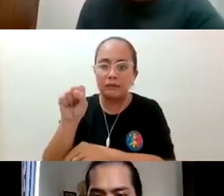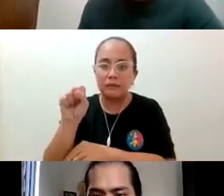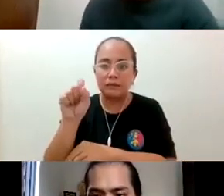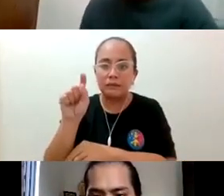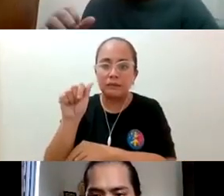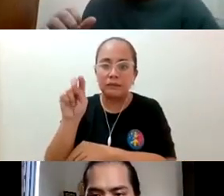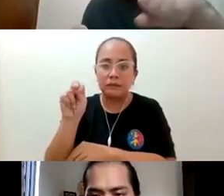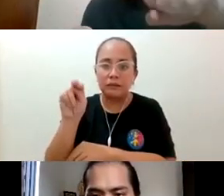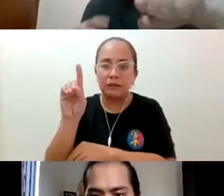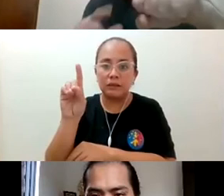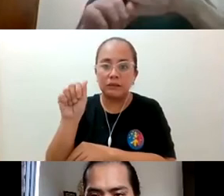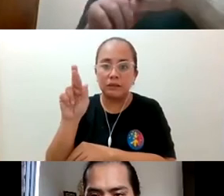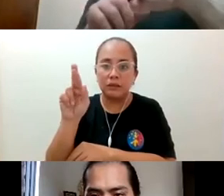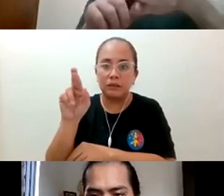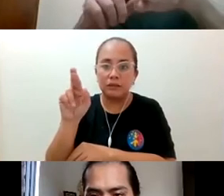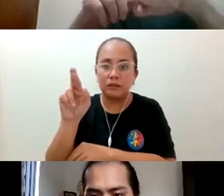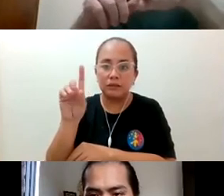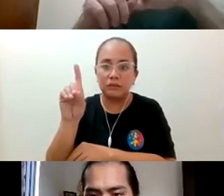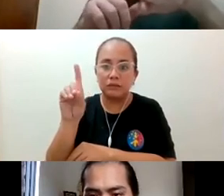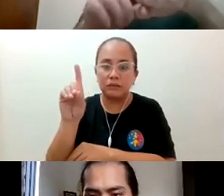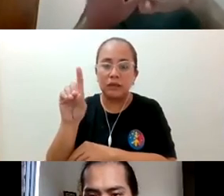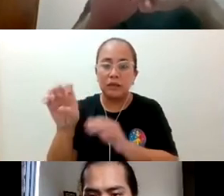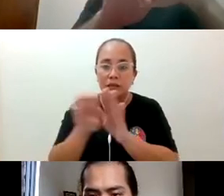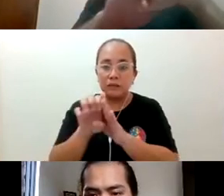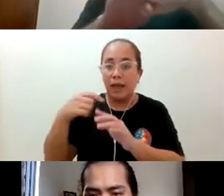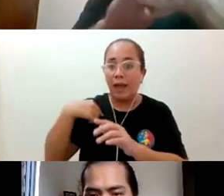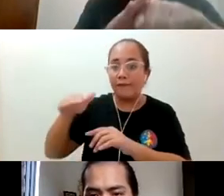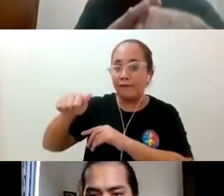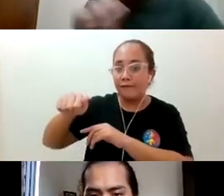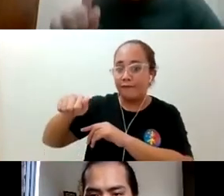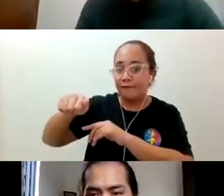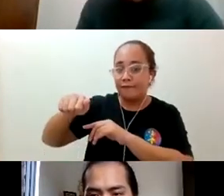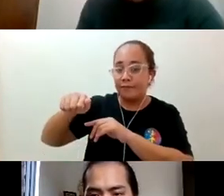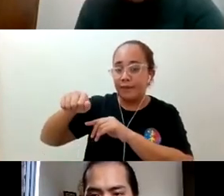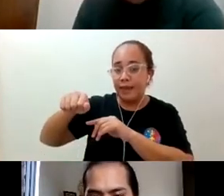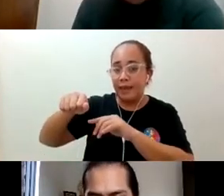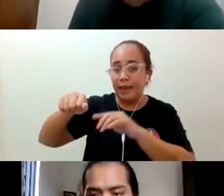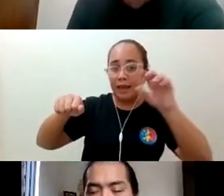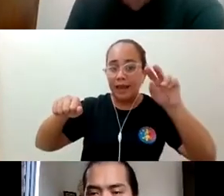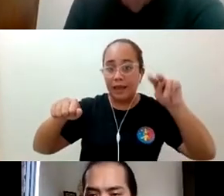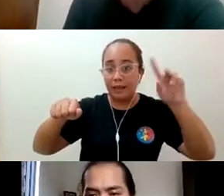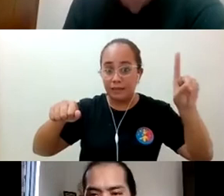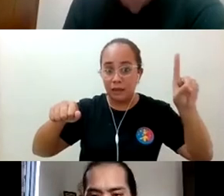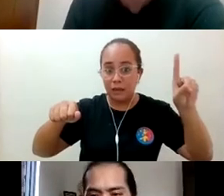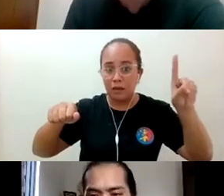because it looks like you have the A handshake on the non-dominant hand and only one of the sign.